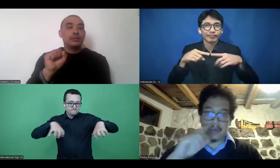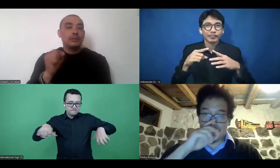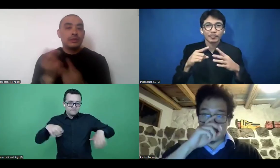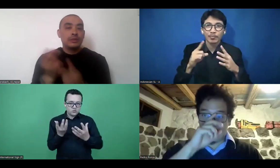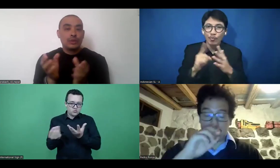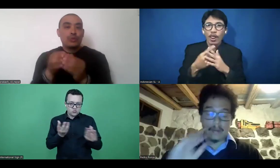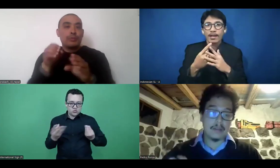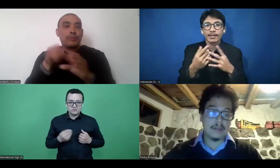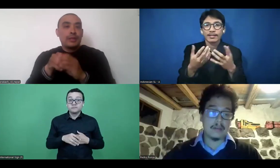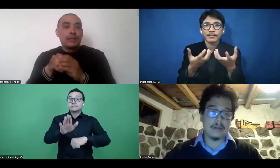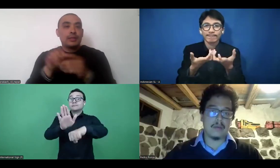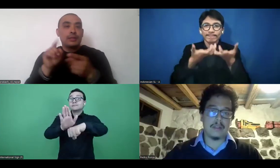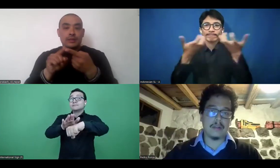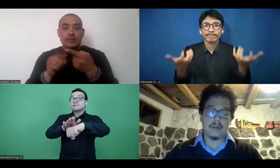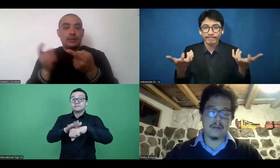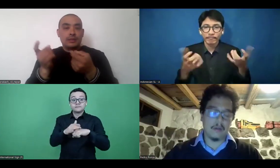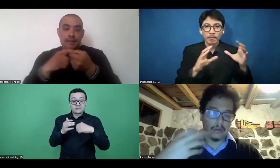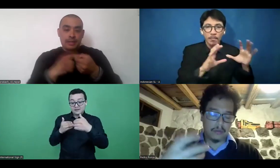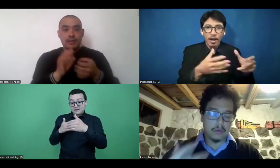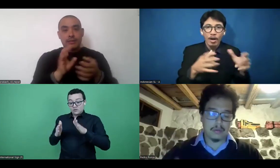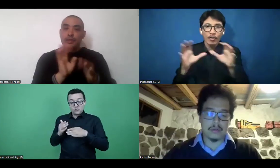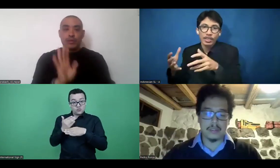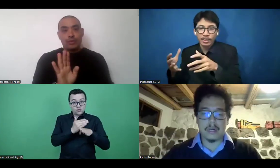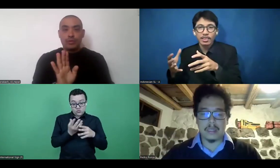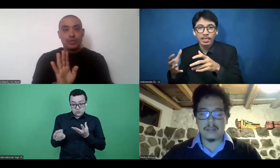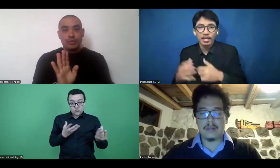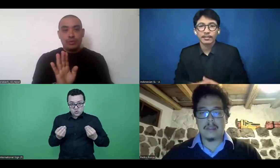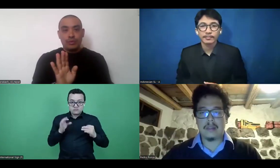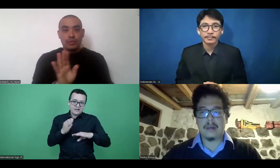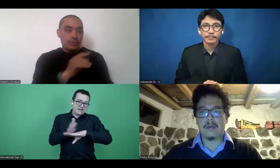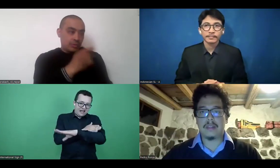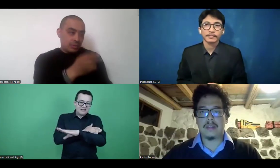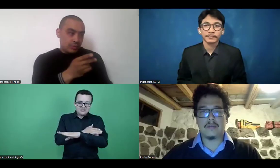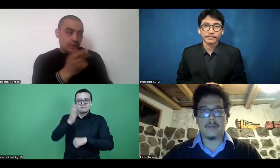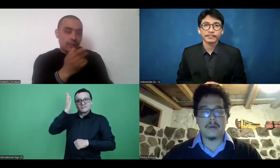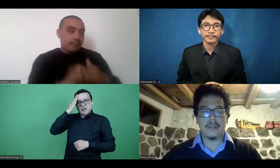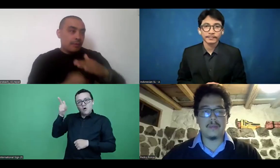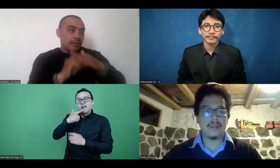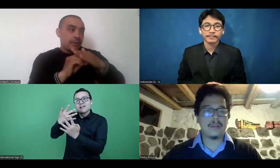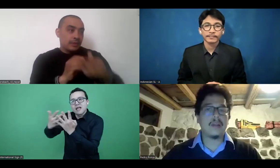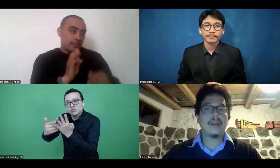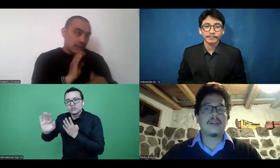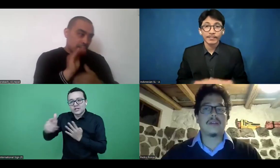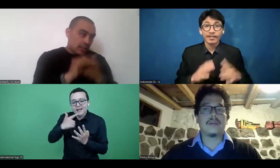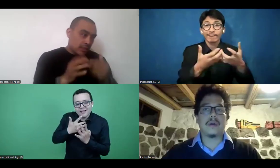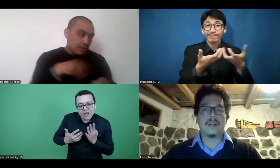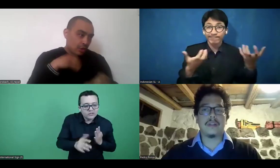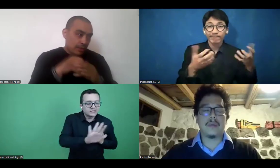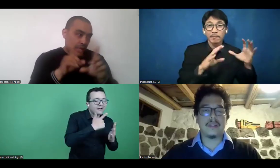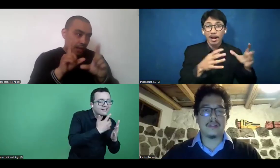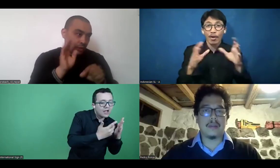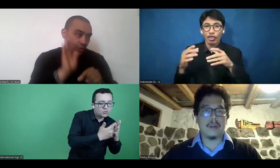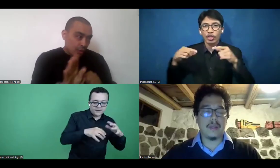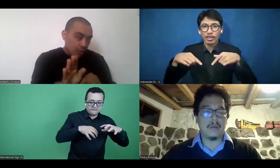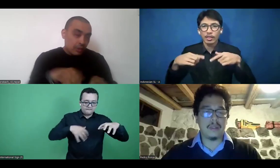been pre-assigned in advance, which also to consider accessibility and language needs of all participants. So